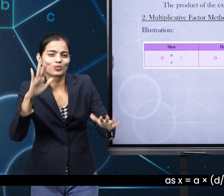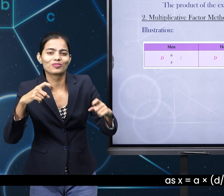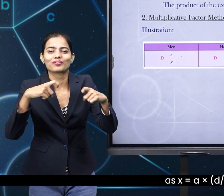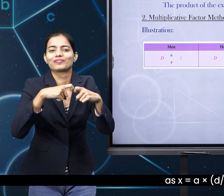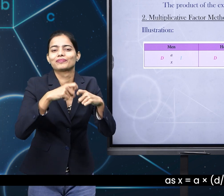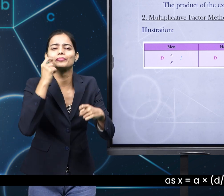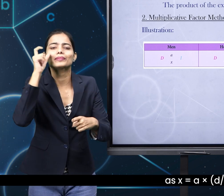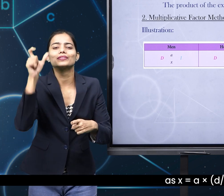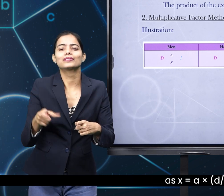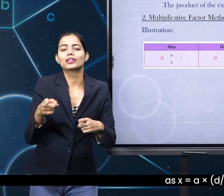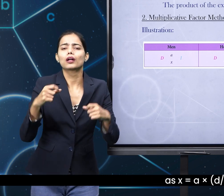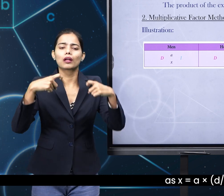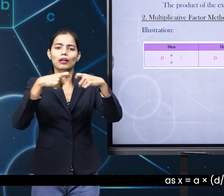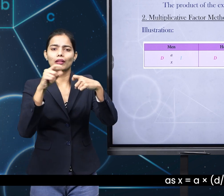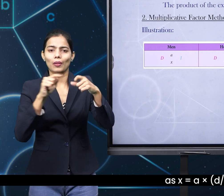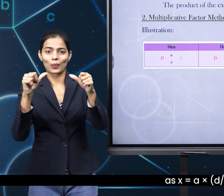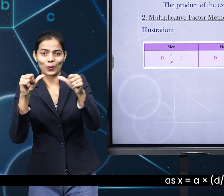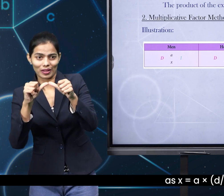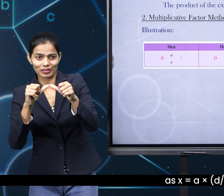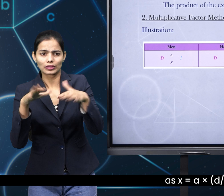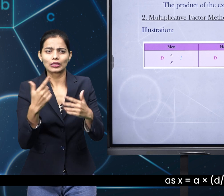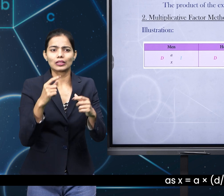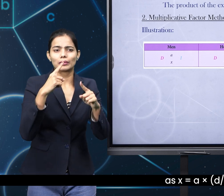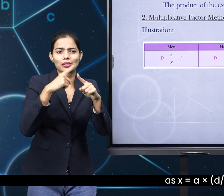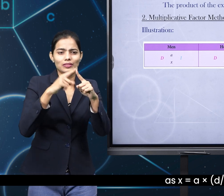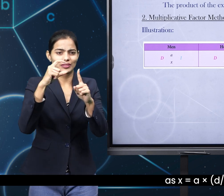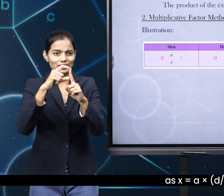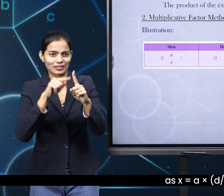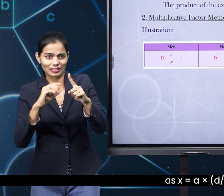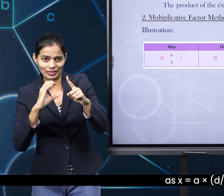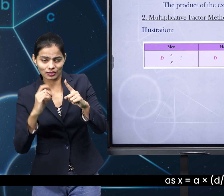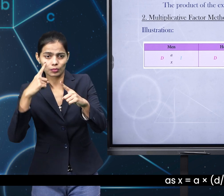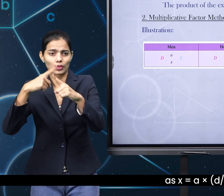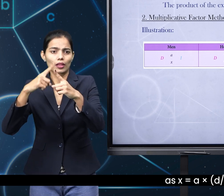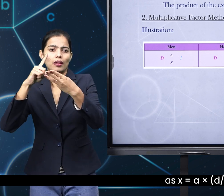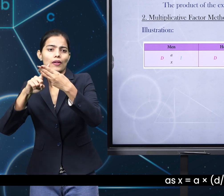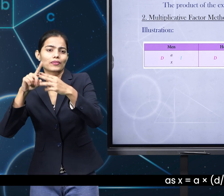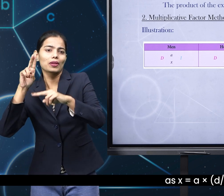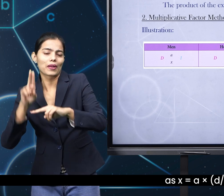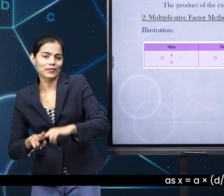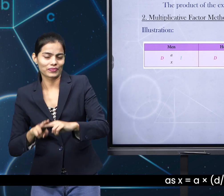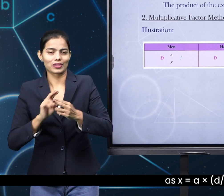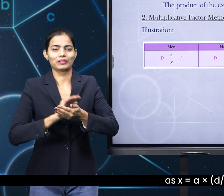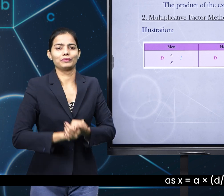men as x is equal to a into d by c into e by f.